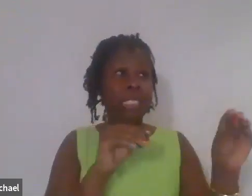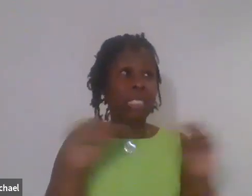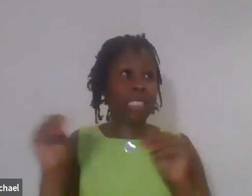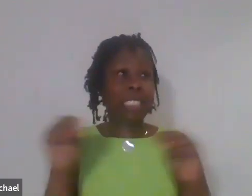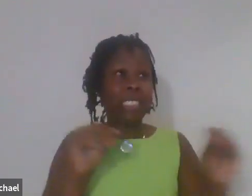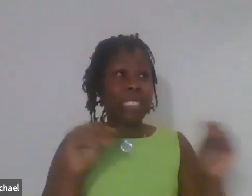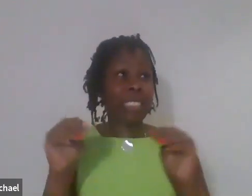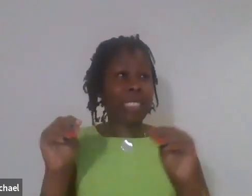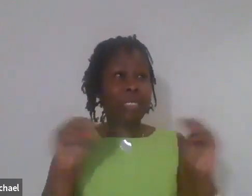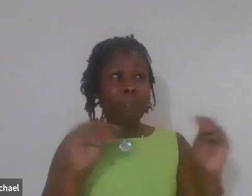careful about my movement.